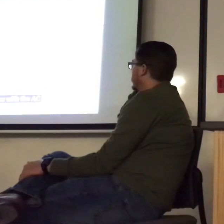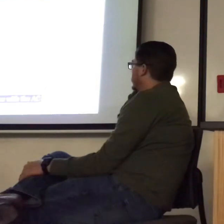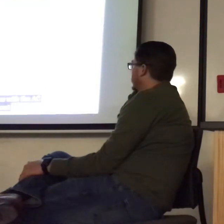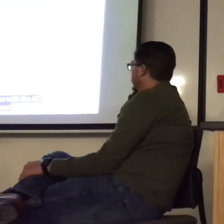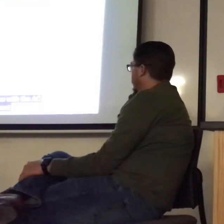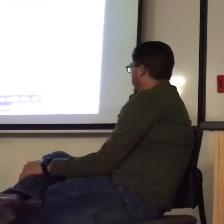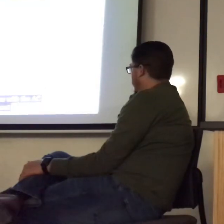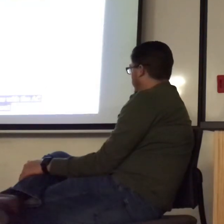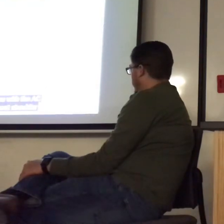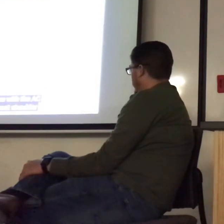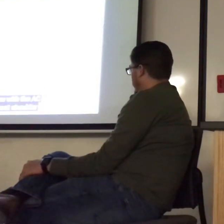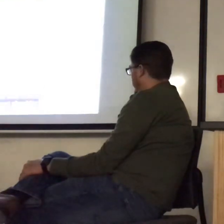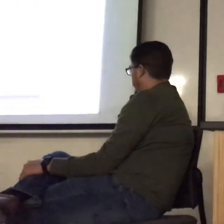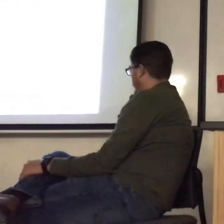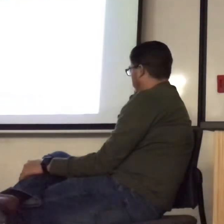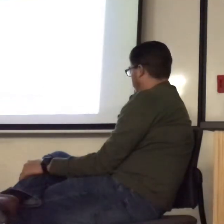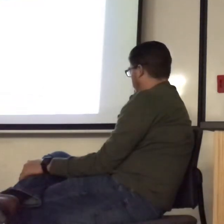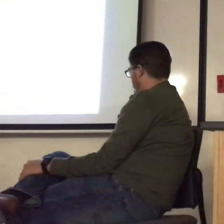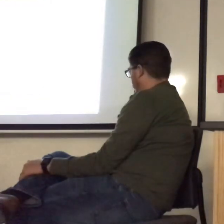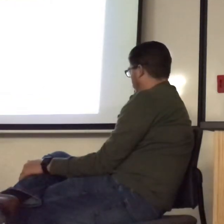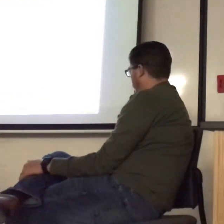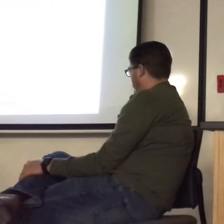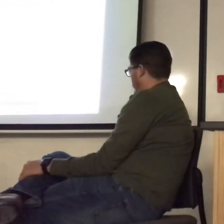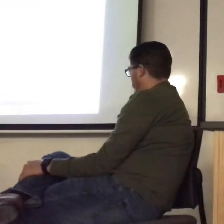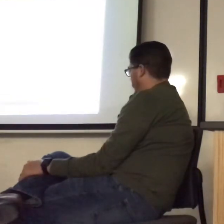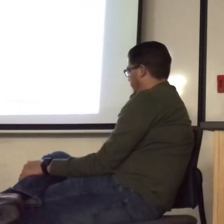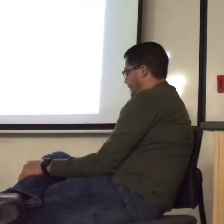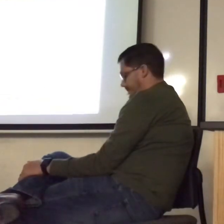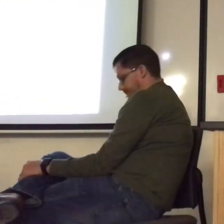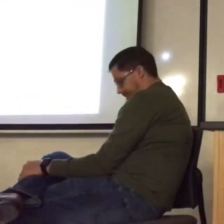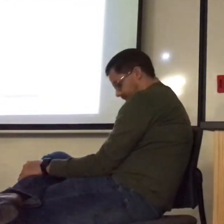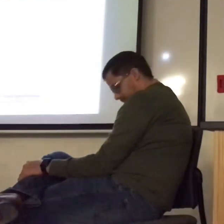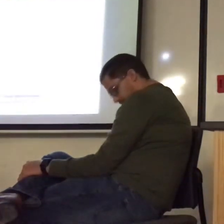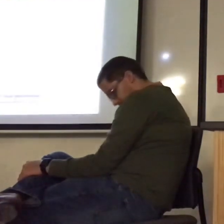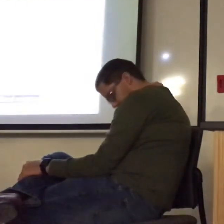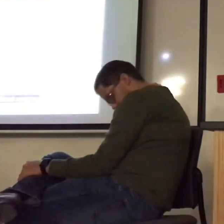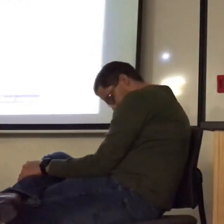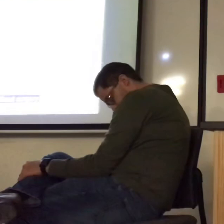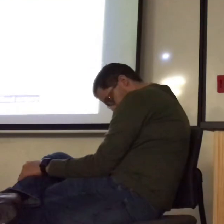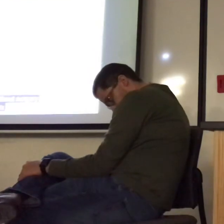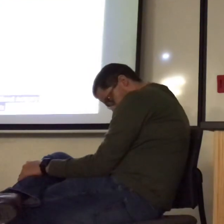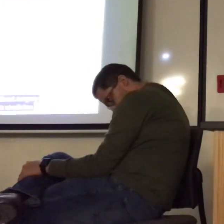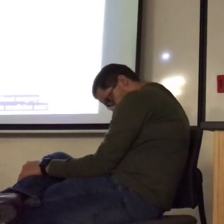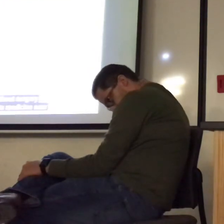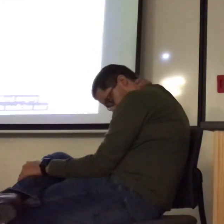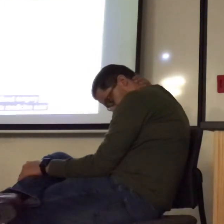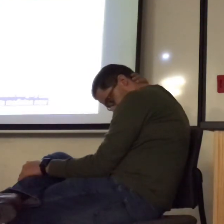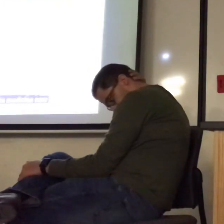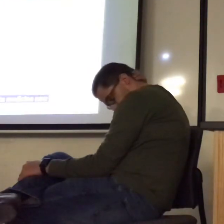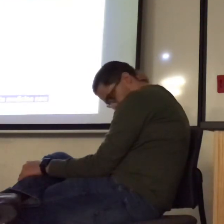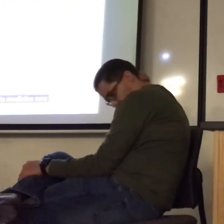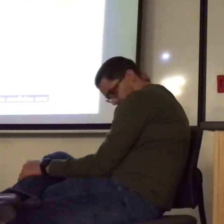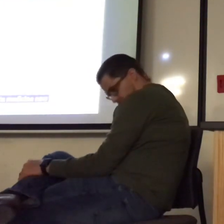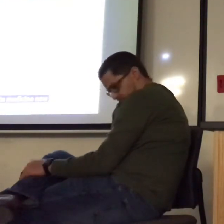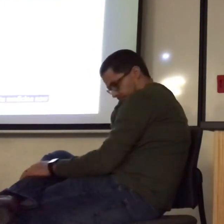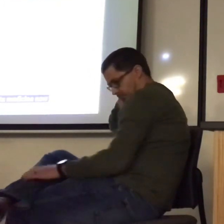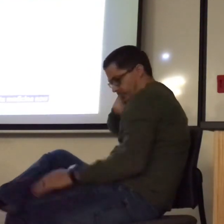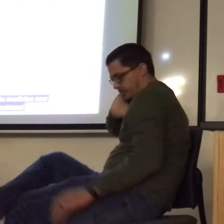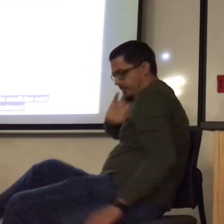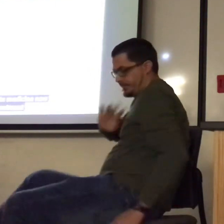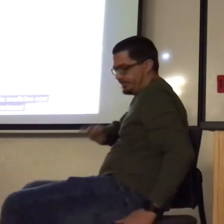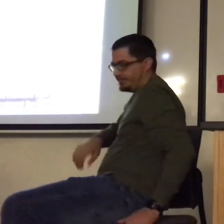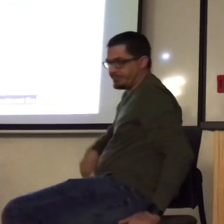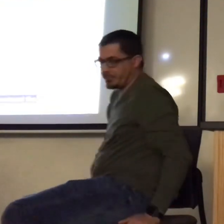In summary, most shoulder separations are treated without surgery. However, advances in sports medicine now allow minimally